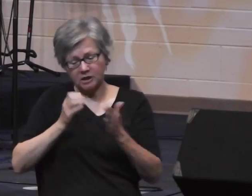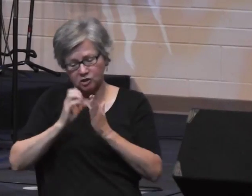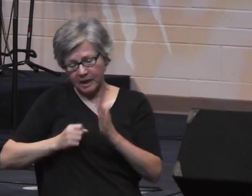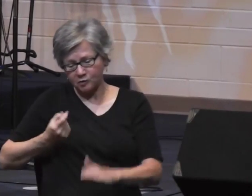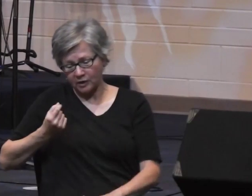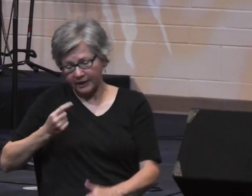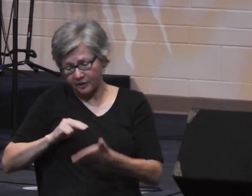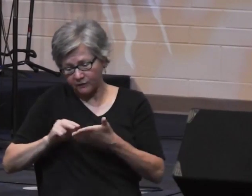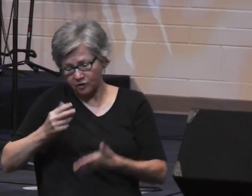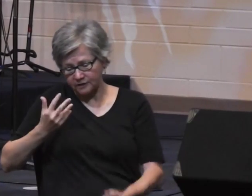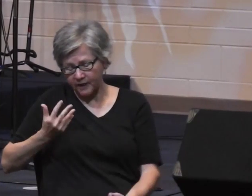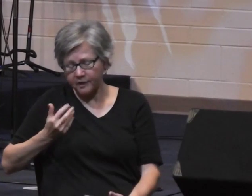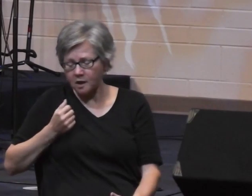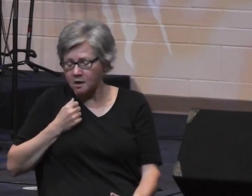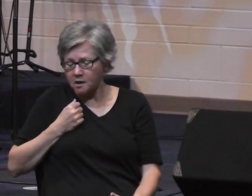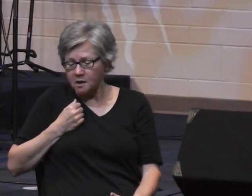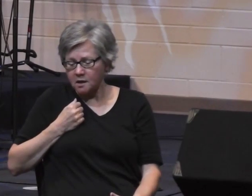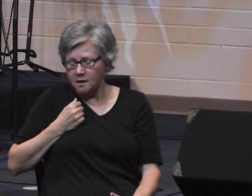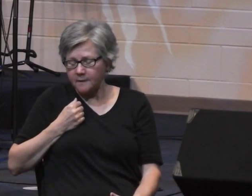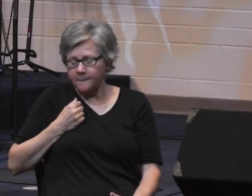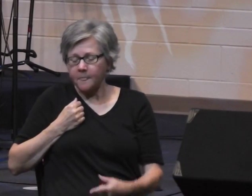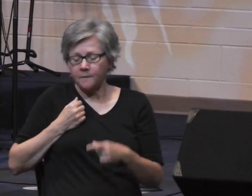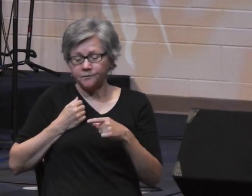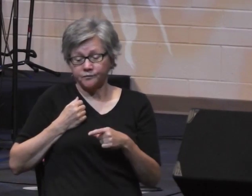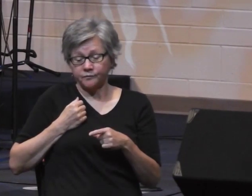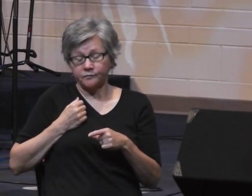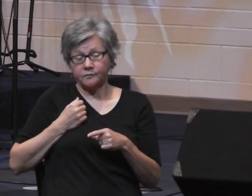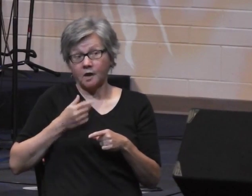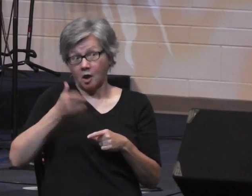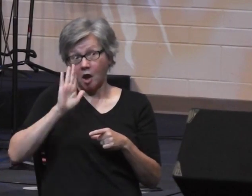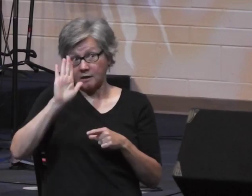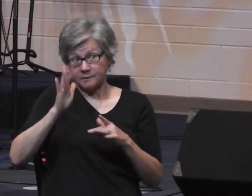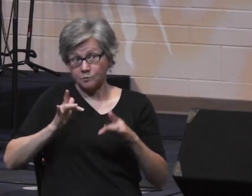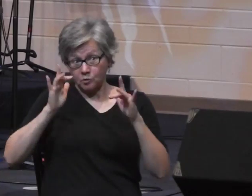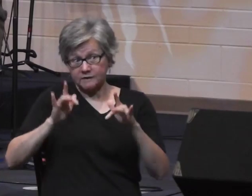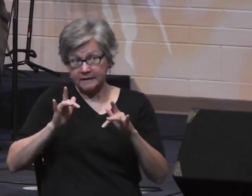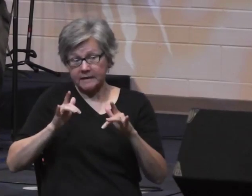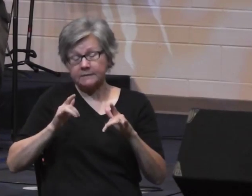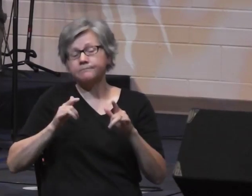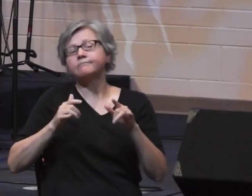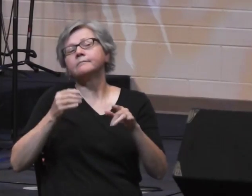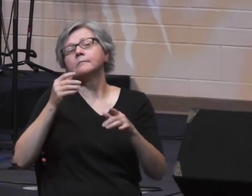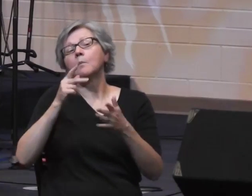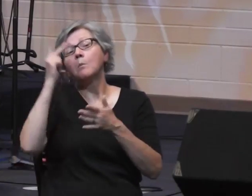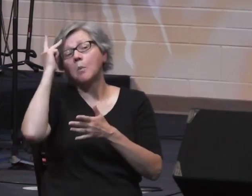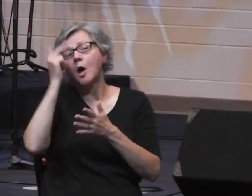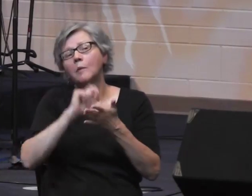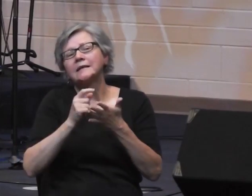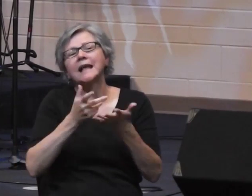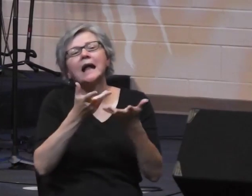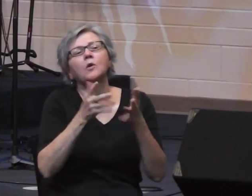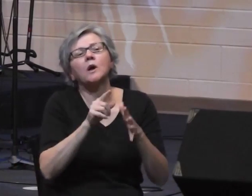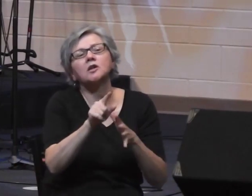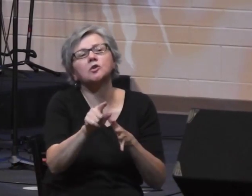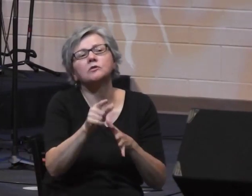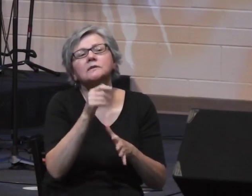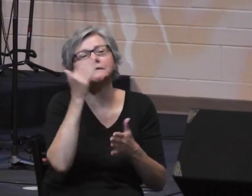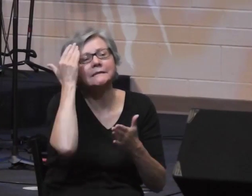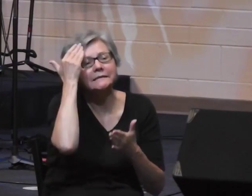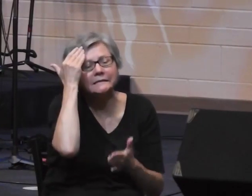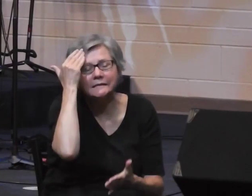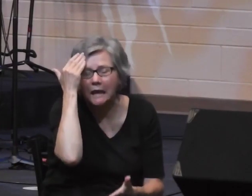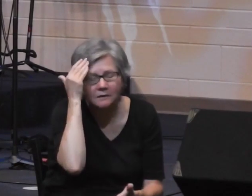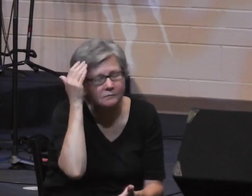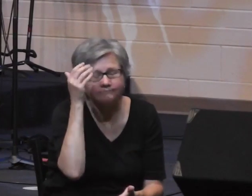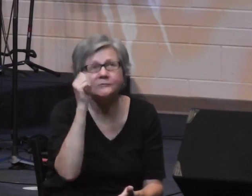verse 25, Paul says, he's talking about God's mercy. I do not want you to be ignorant of this mystery. The mercy of God is so great,